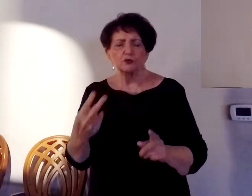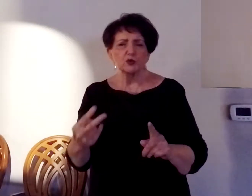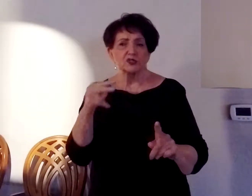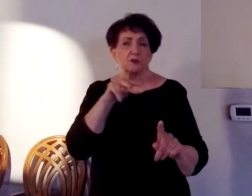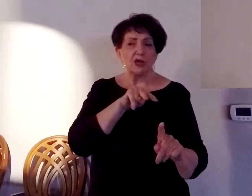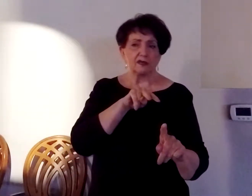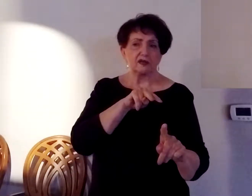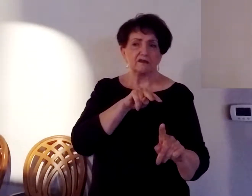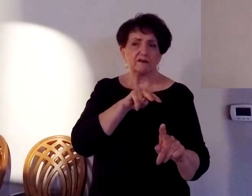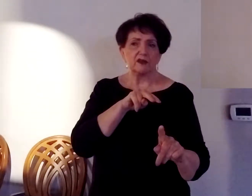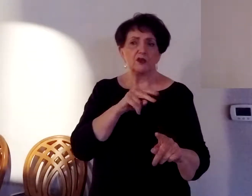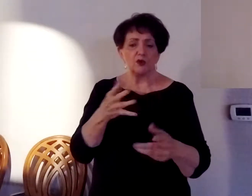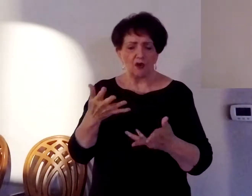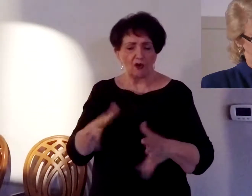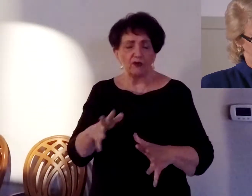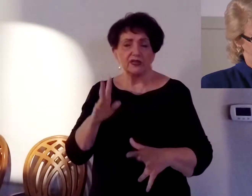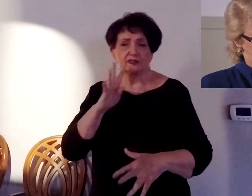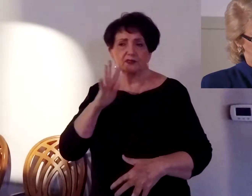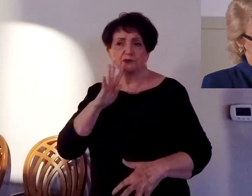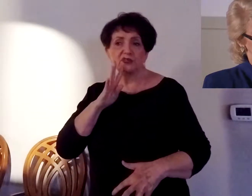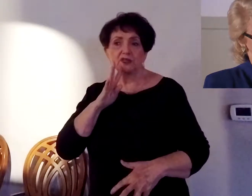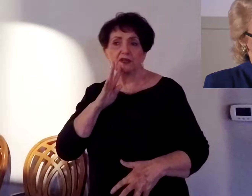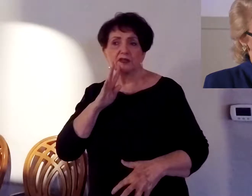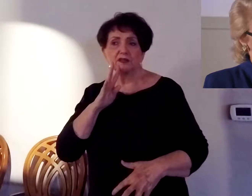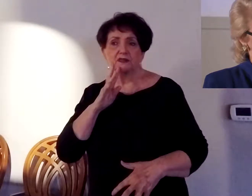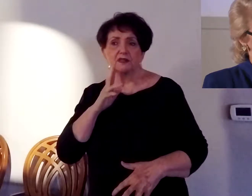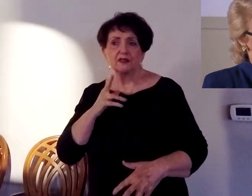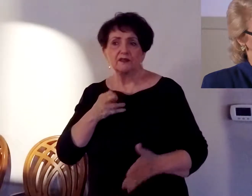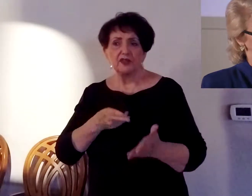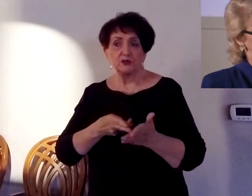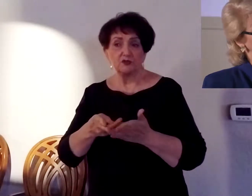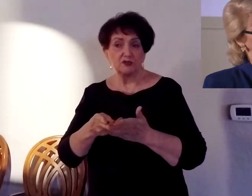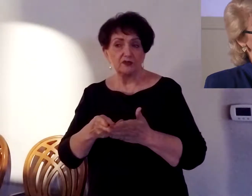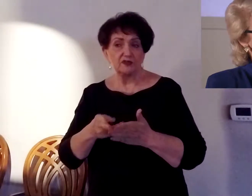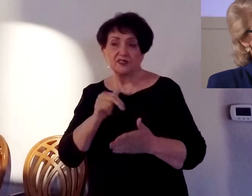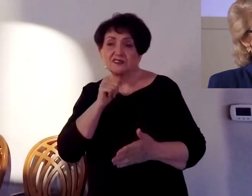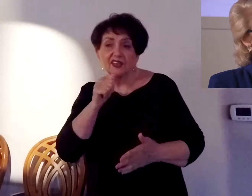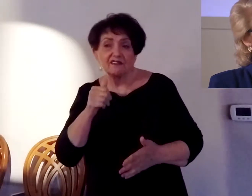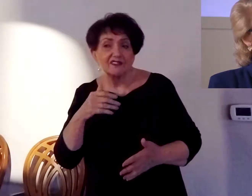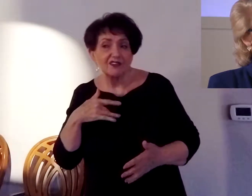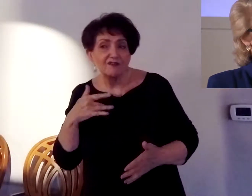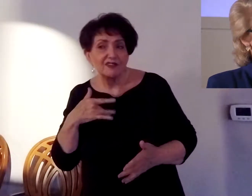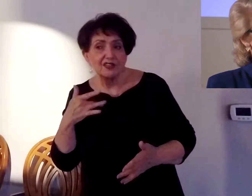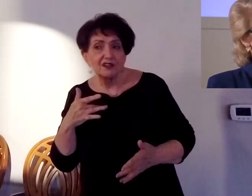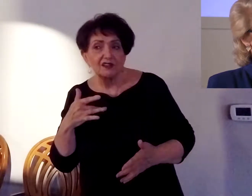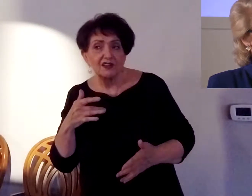and are already speaking it. Does that not feel not like enough?